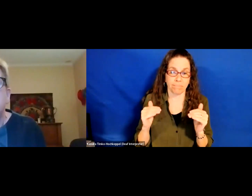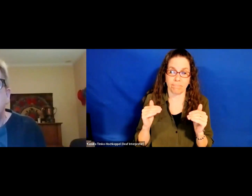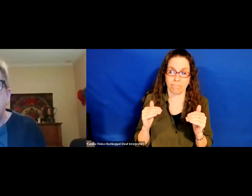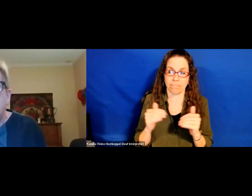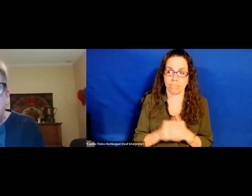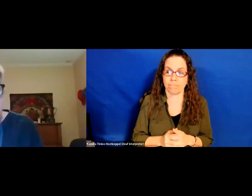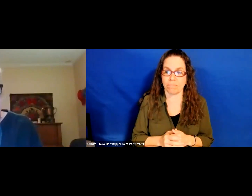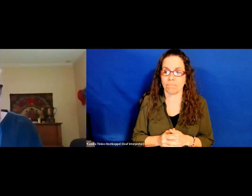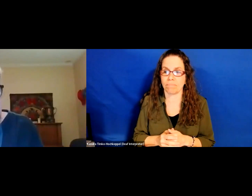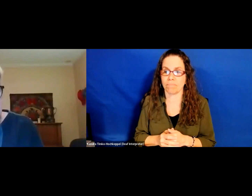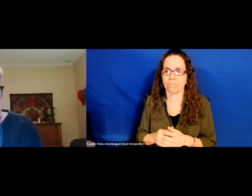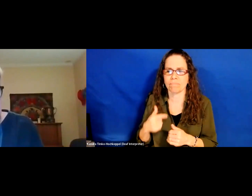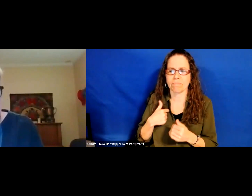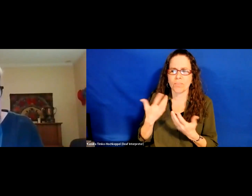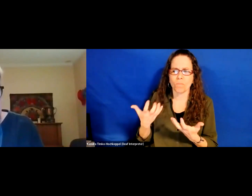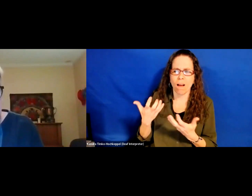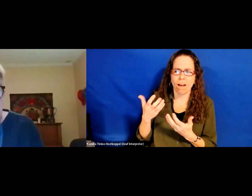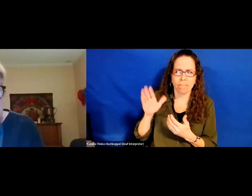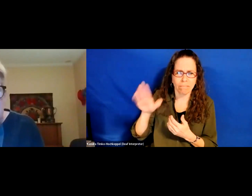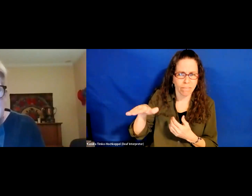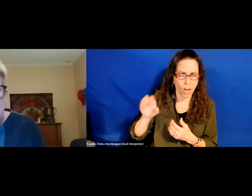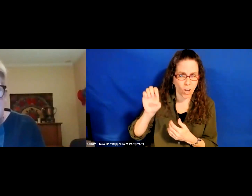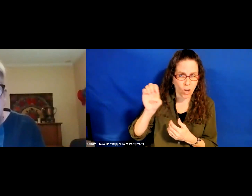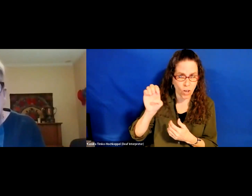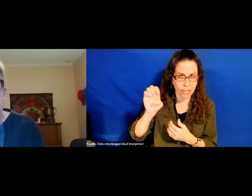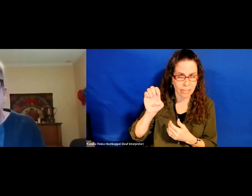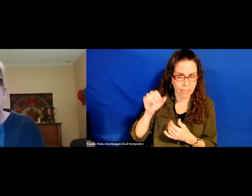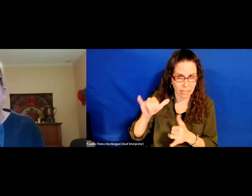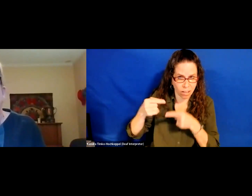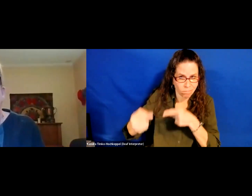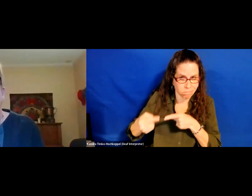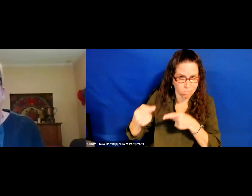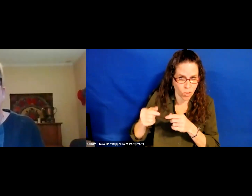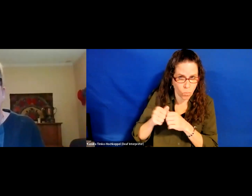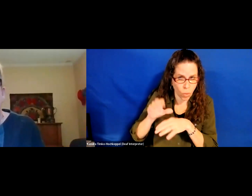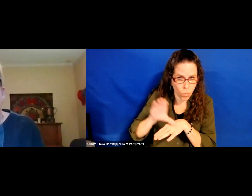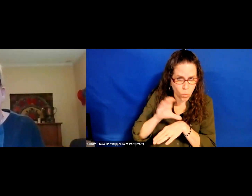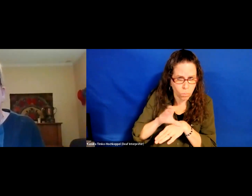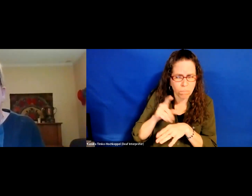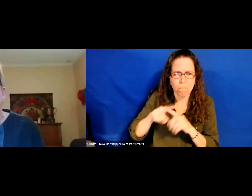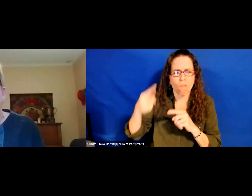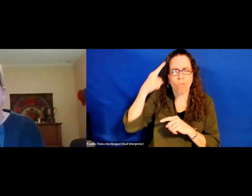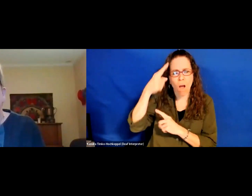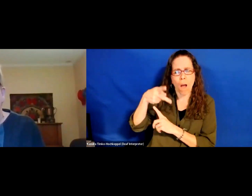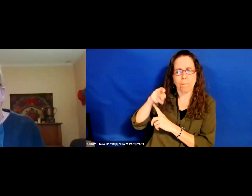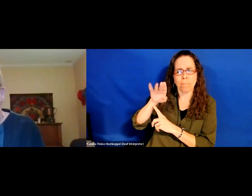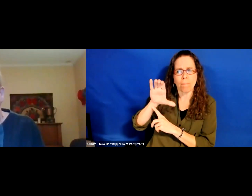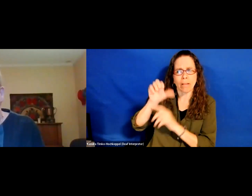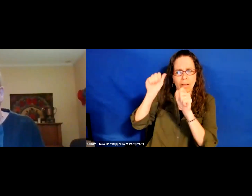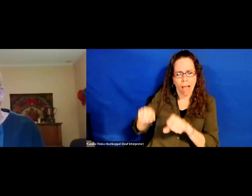frozen. Isn't this typically the time that we ask the public if they have any questions or comments?